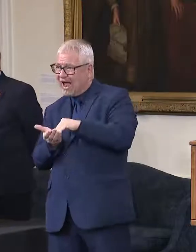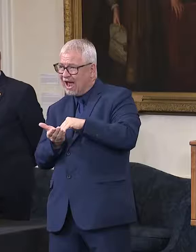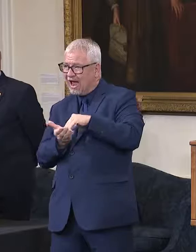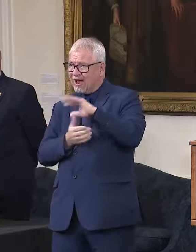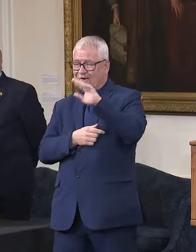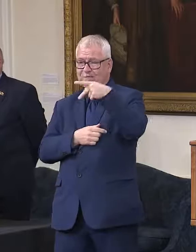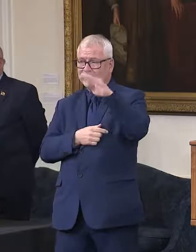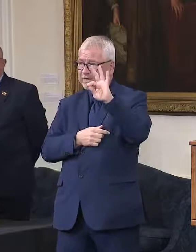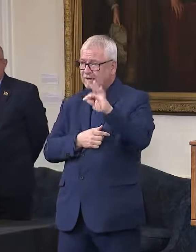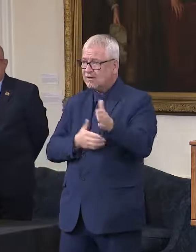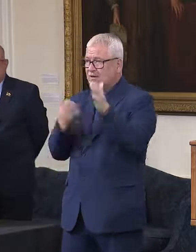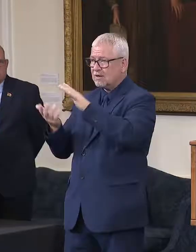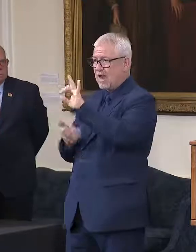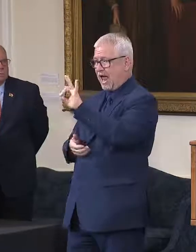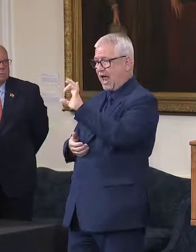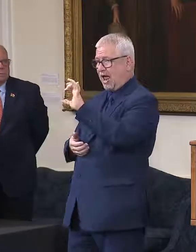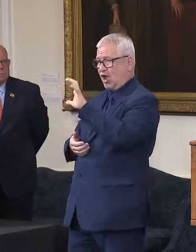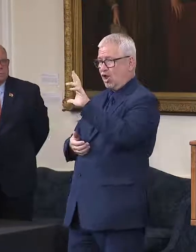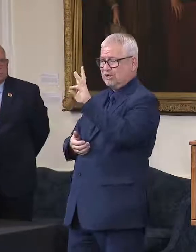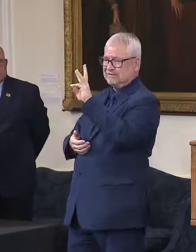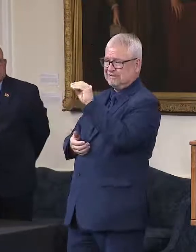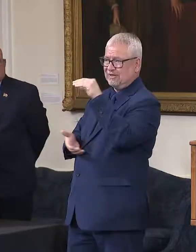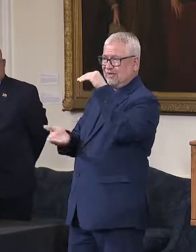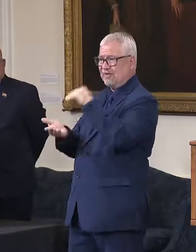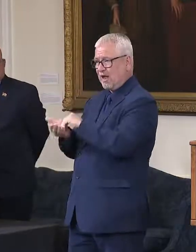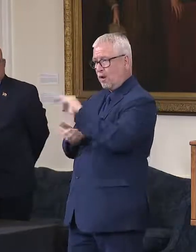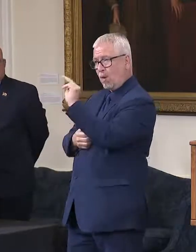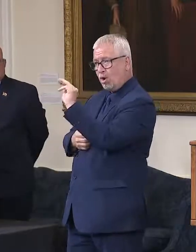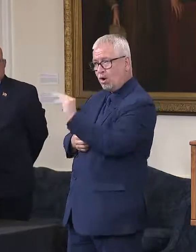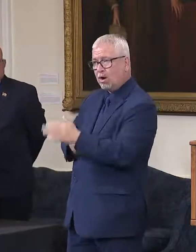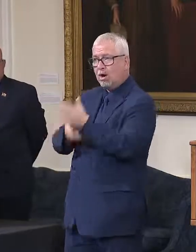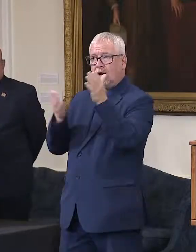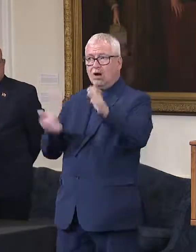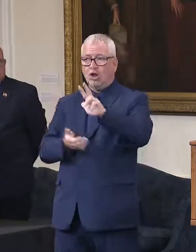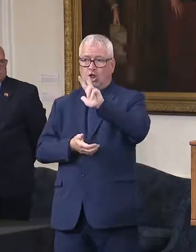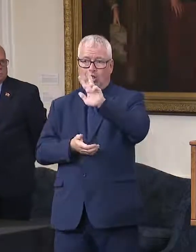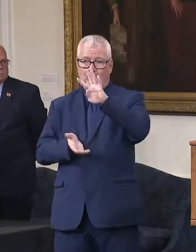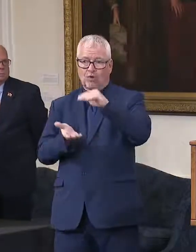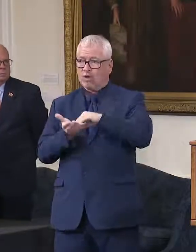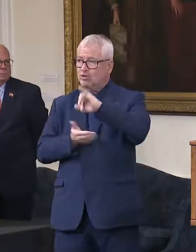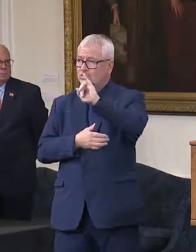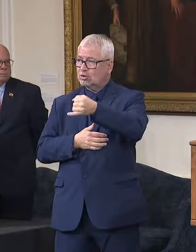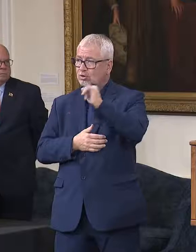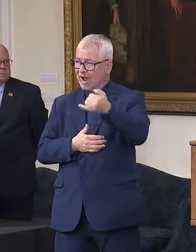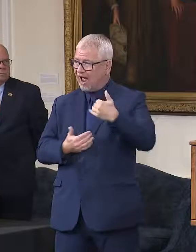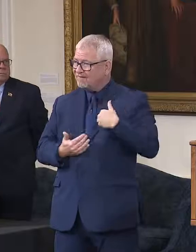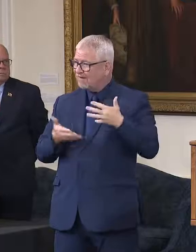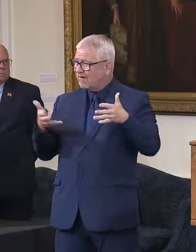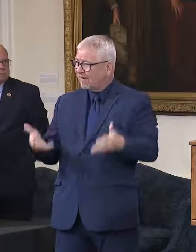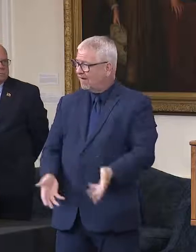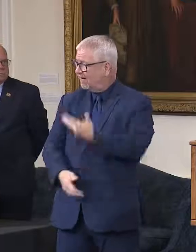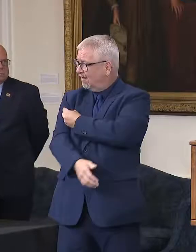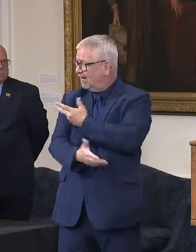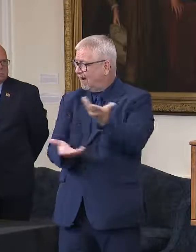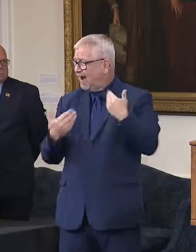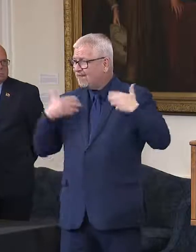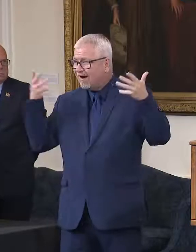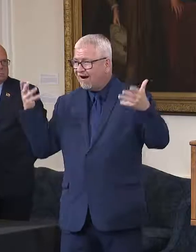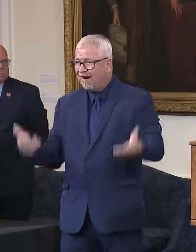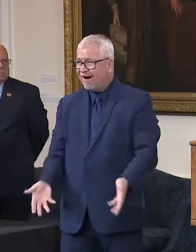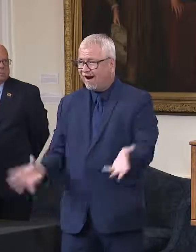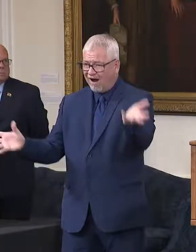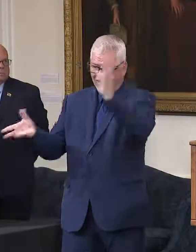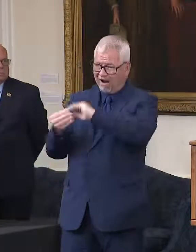Moderna doses, and we have about 34,000 Johnson & Johnson doses. This is more than 1.8